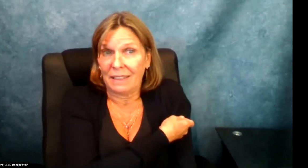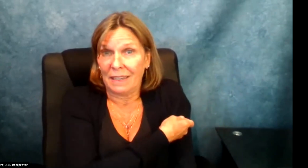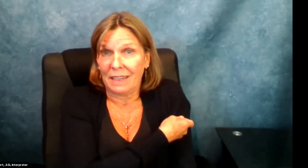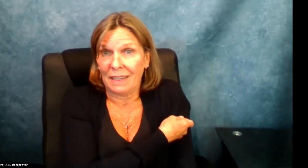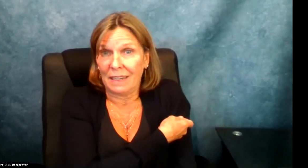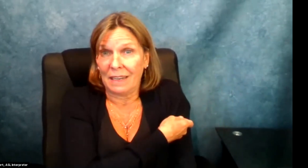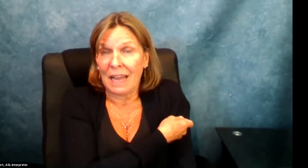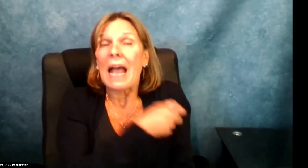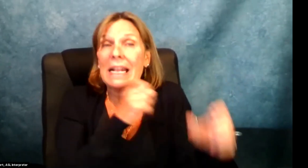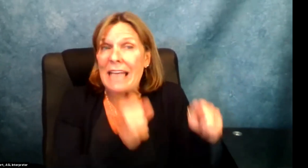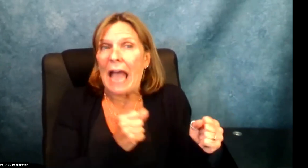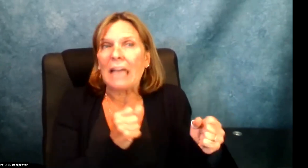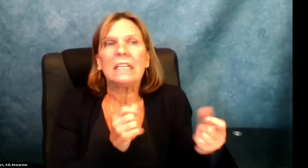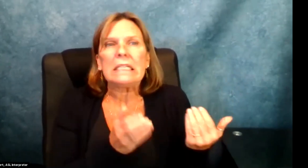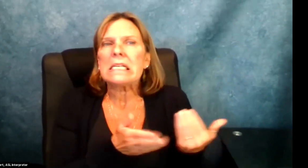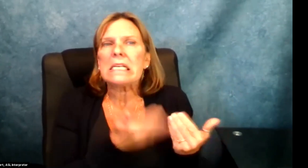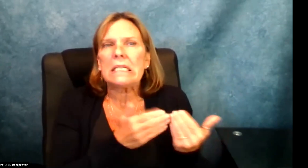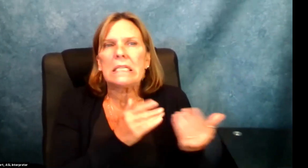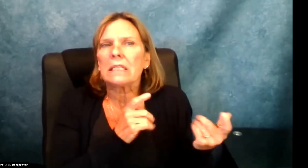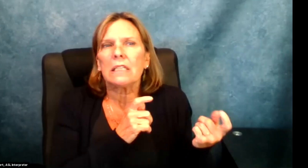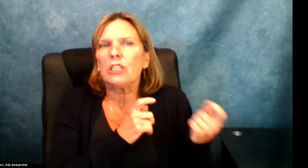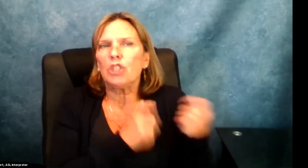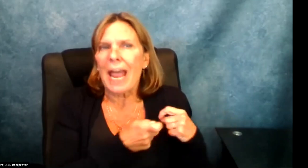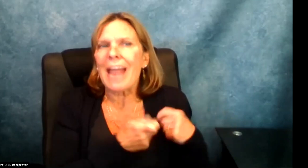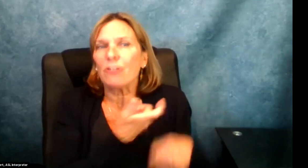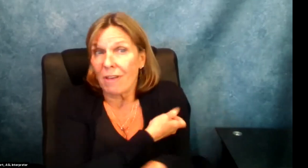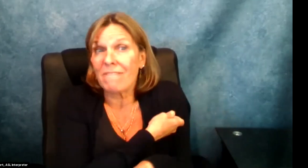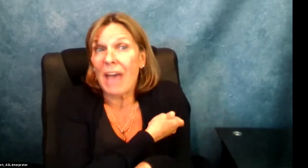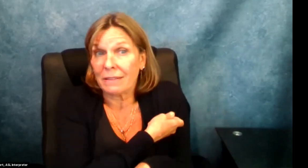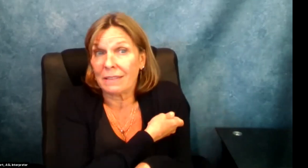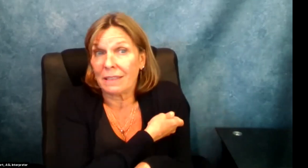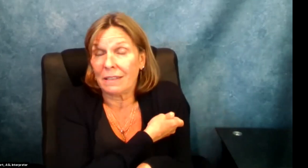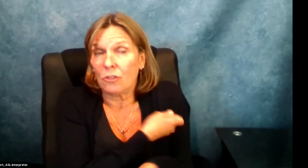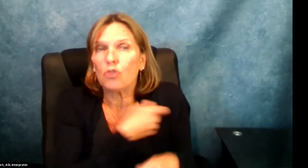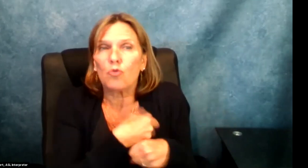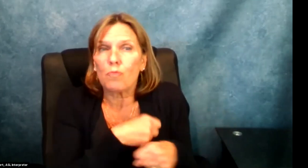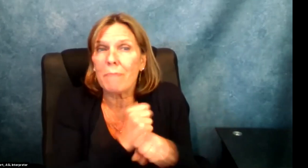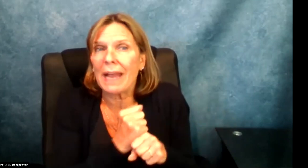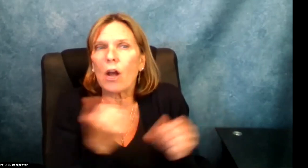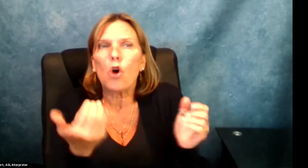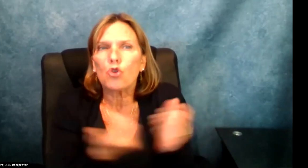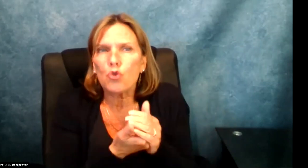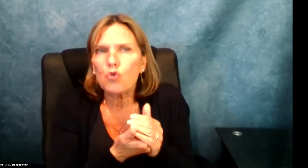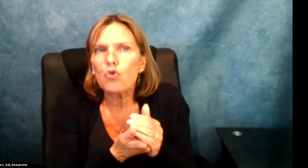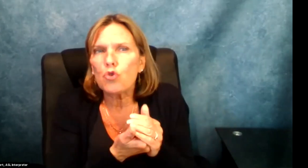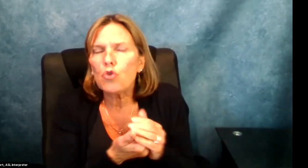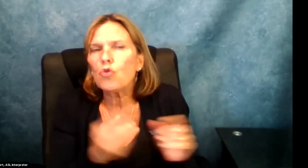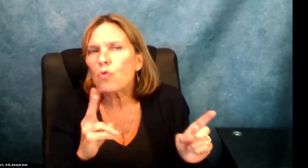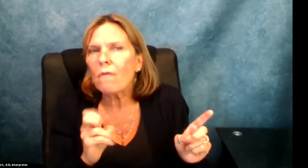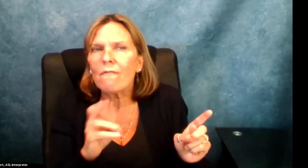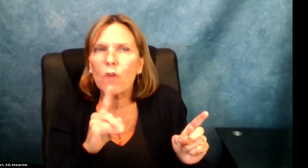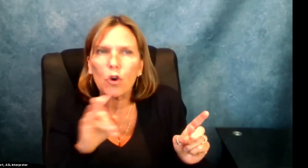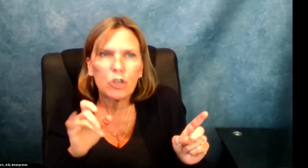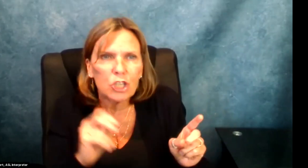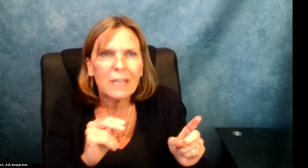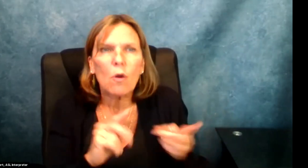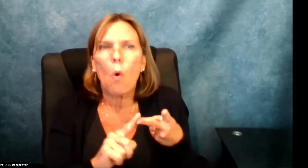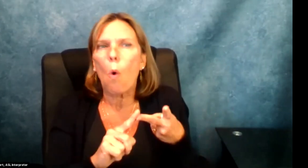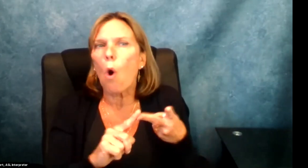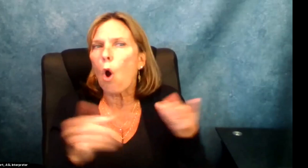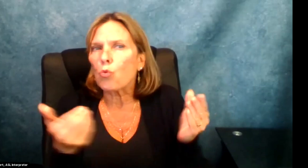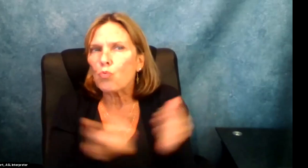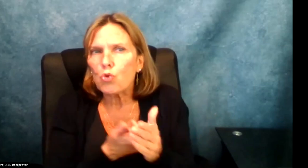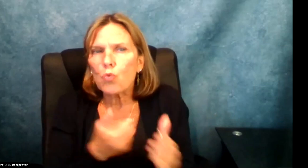more efficiently to create a new version or a booster, which I think is one of the things that have a lot of scientists